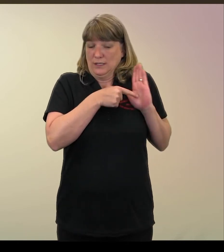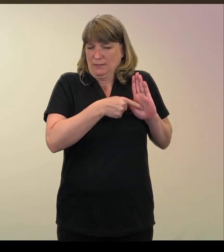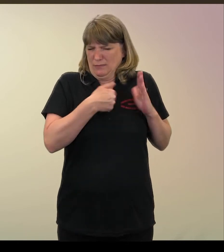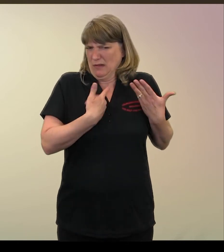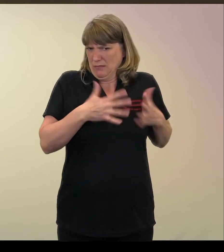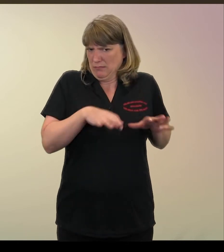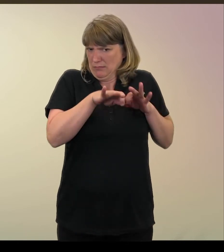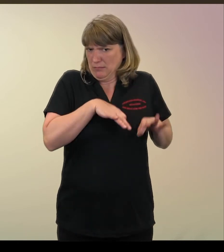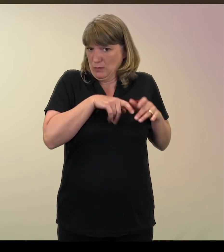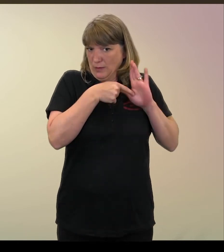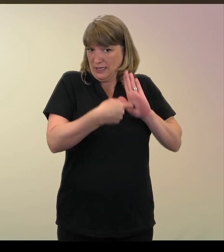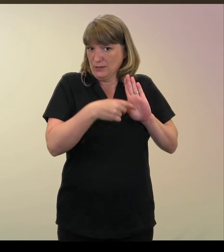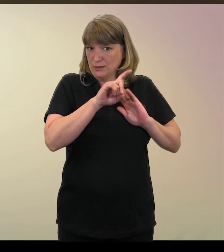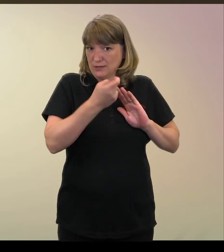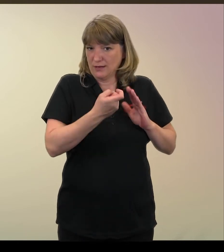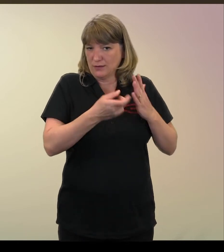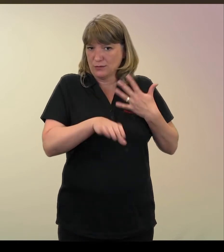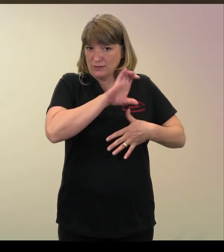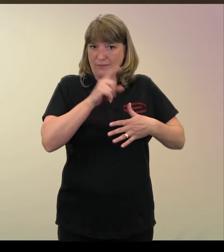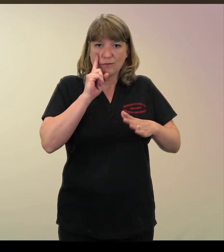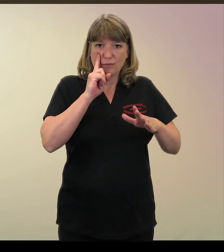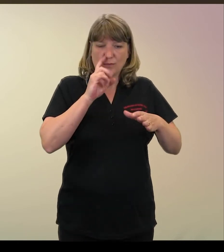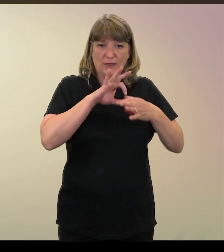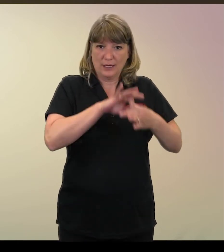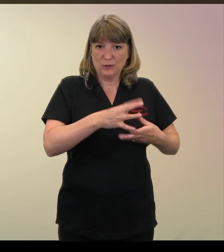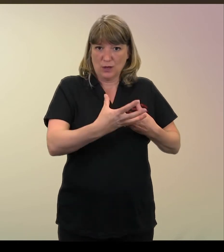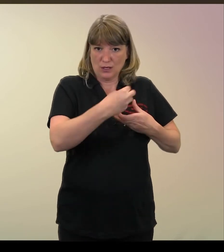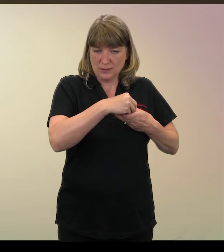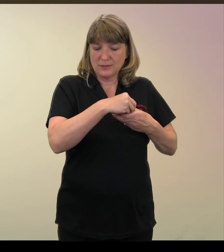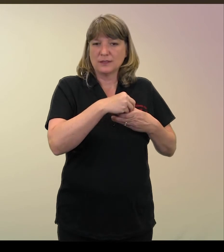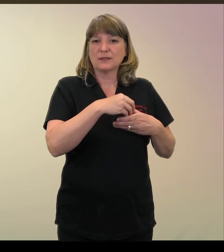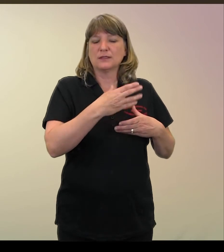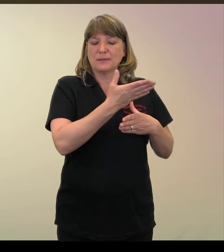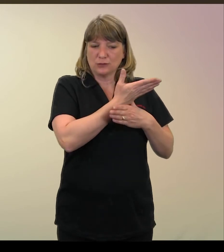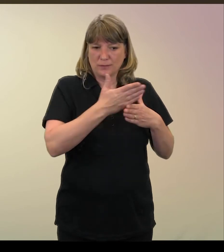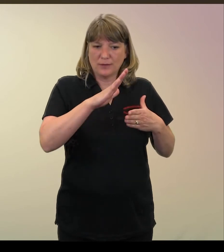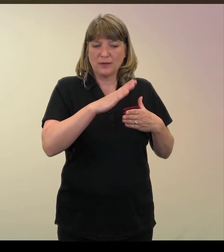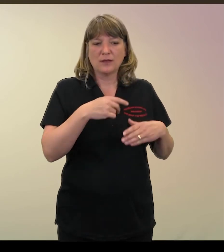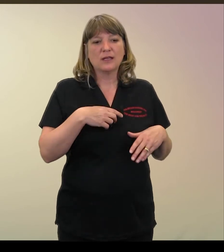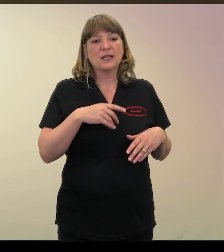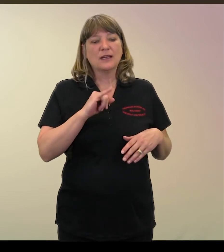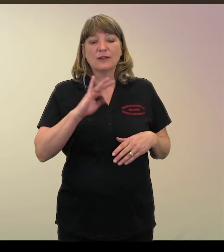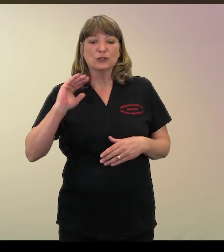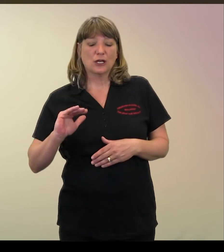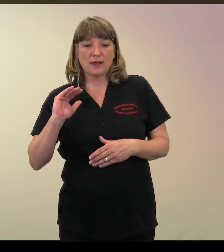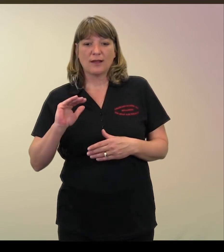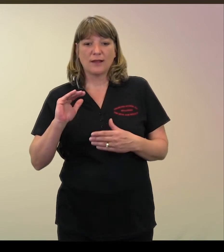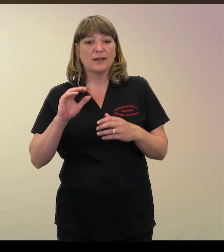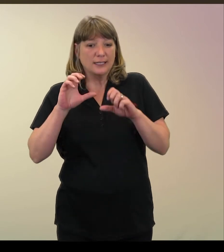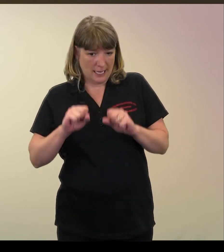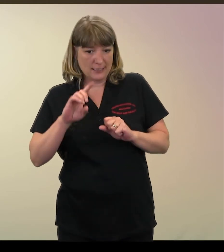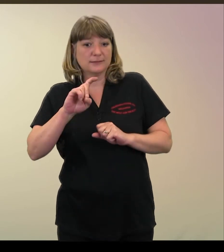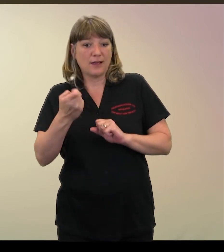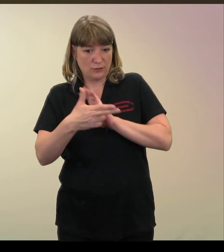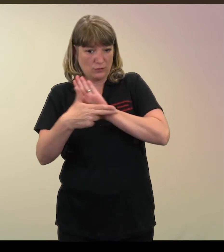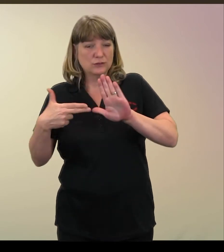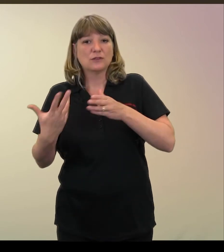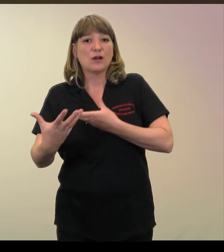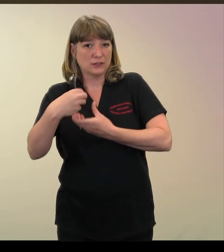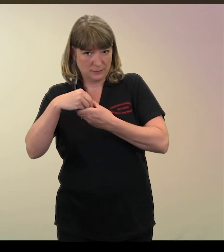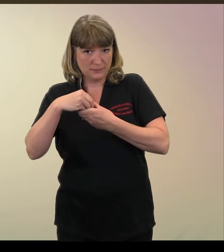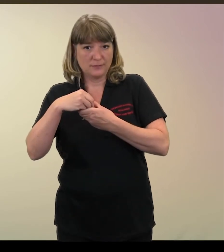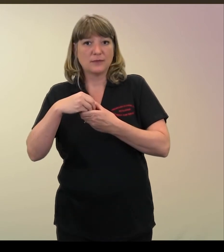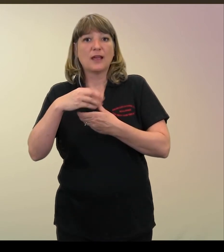the core symptoms that we described in terms of the diagnostic criteria for autism, so that is that a child